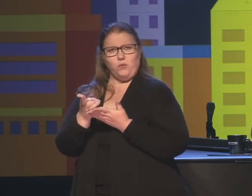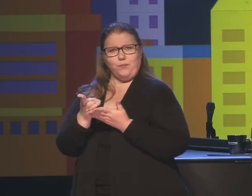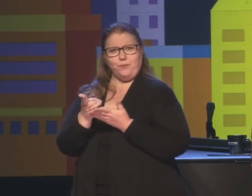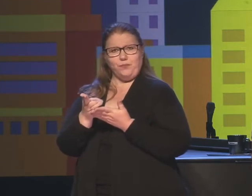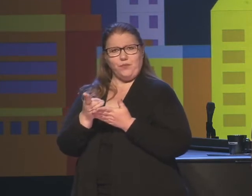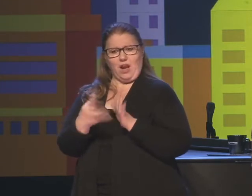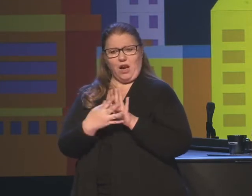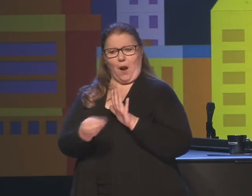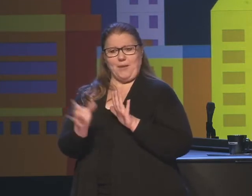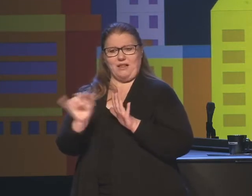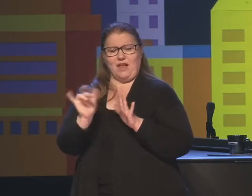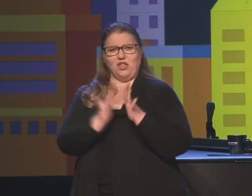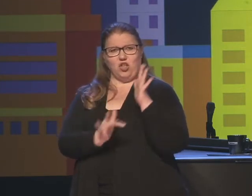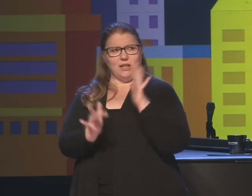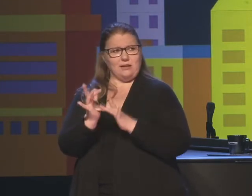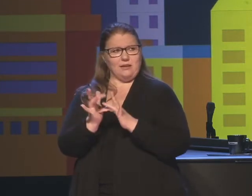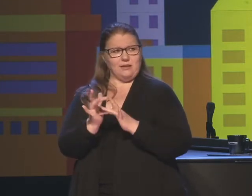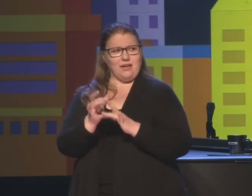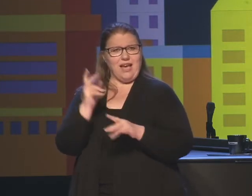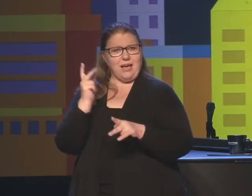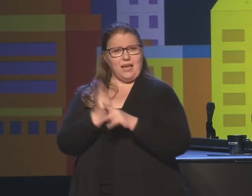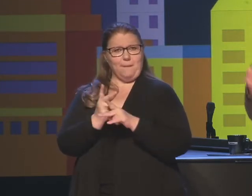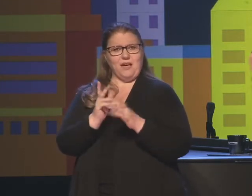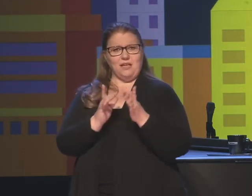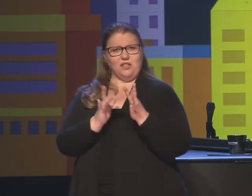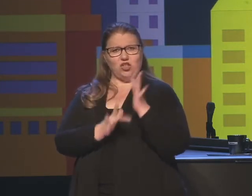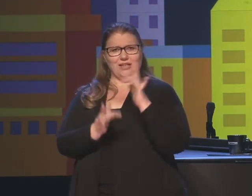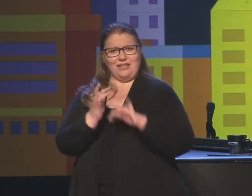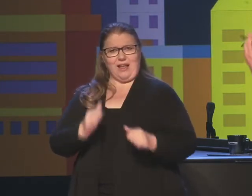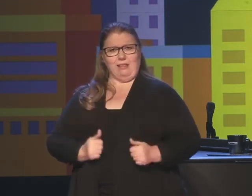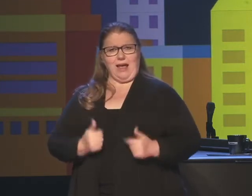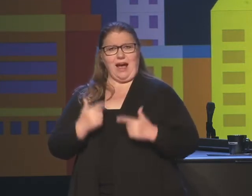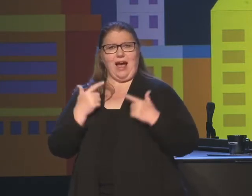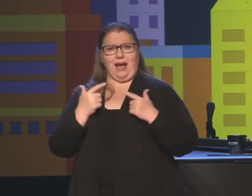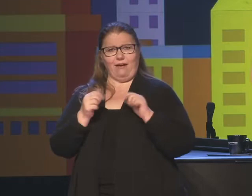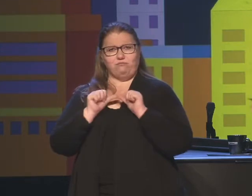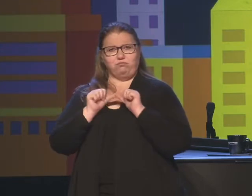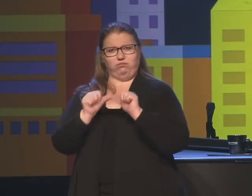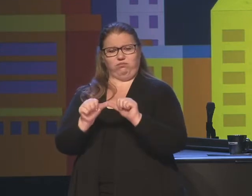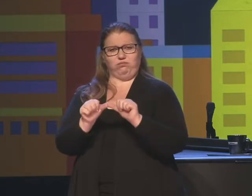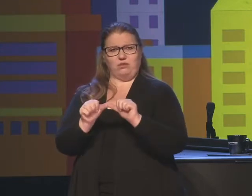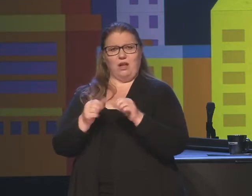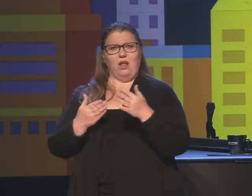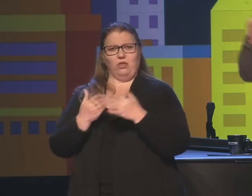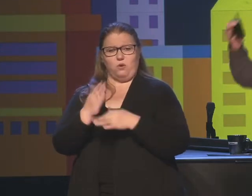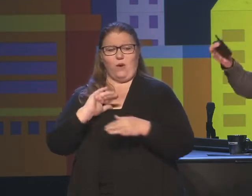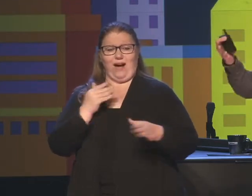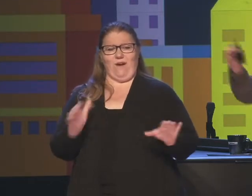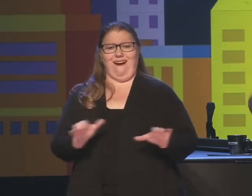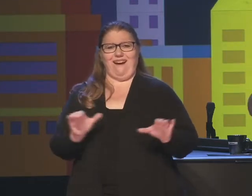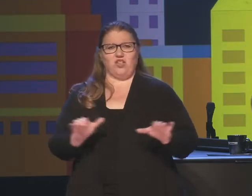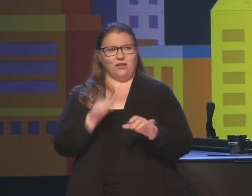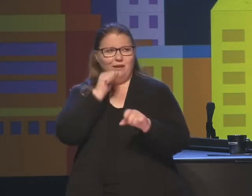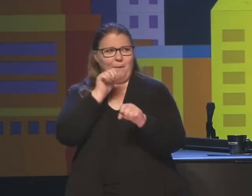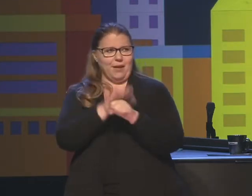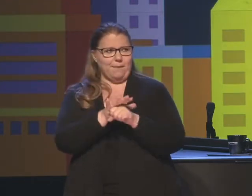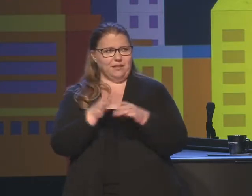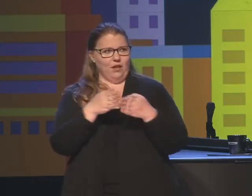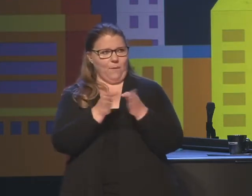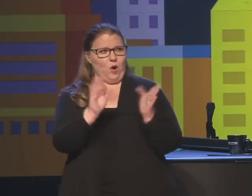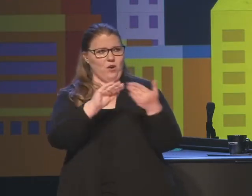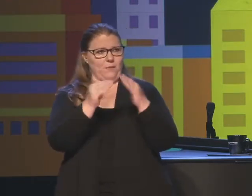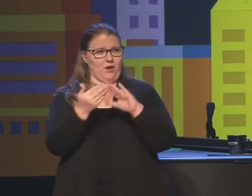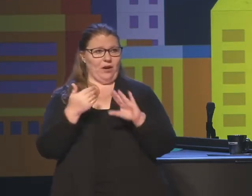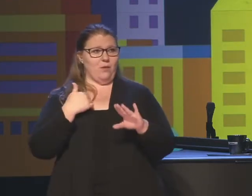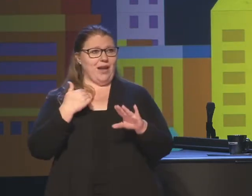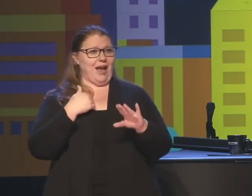and keeping Jesus alive through our actions, through our commitments as a community within a broader community. So we have all of the